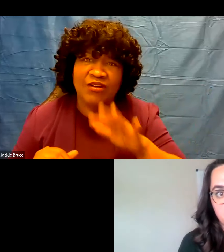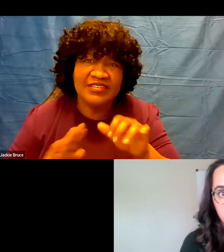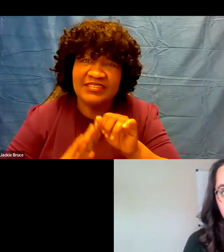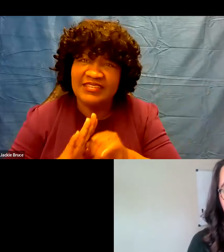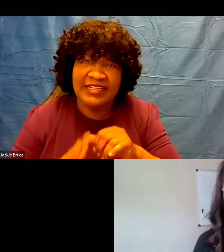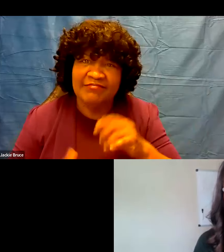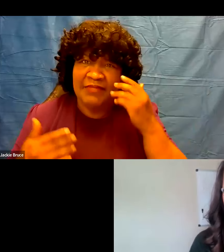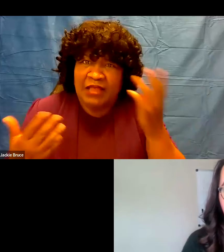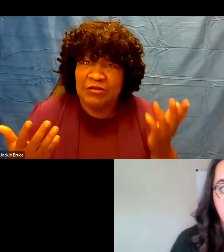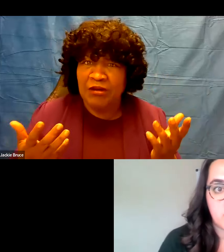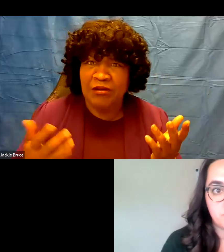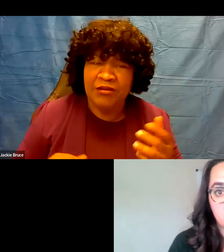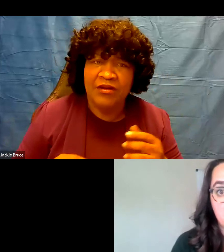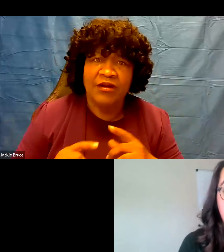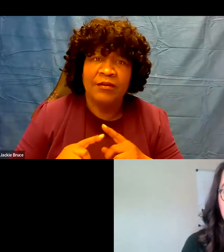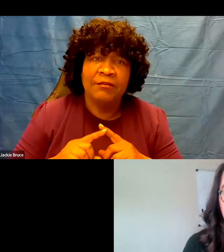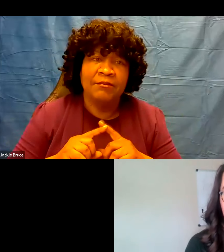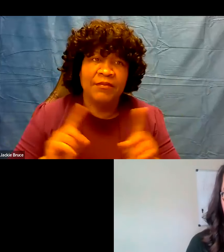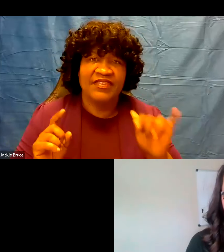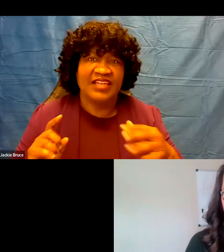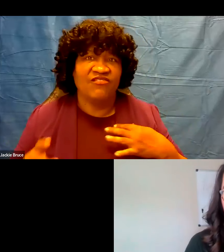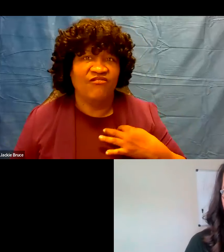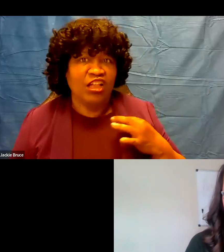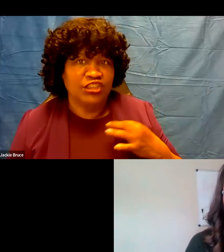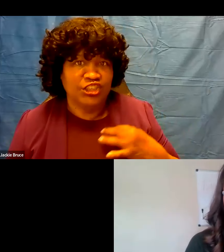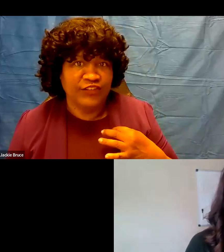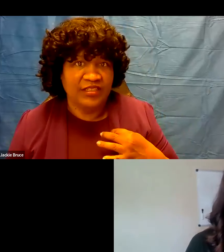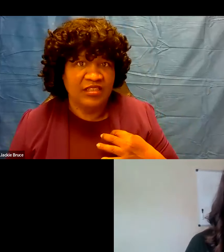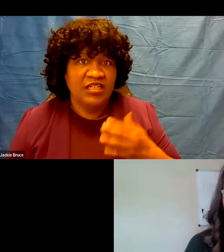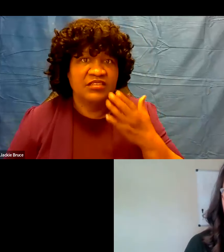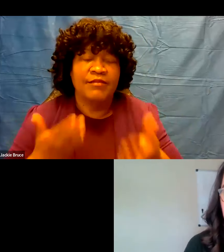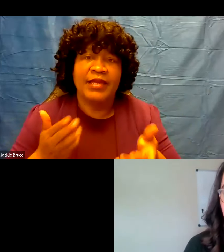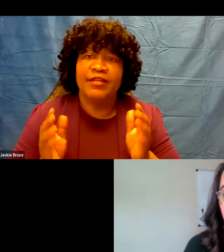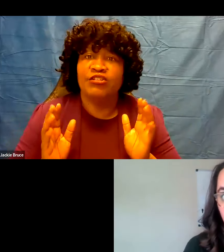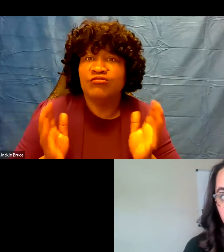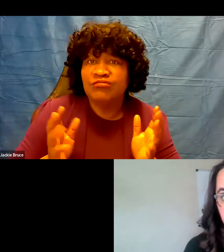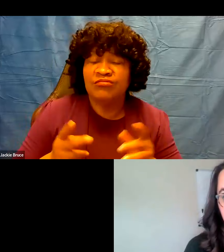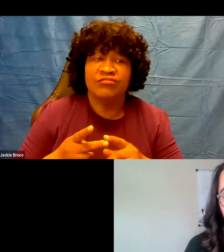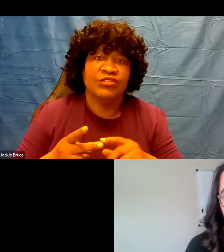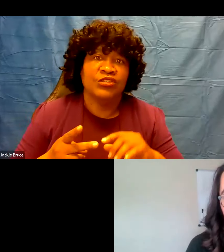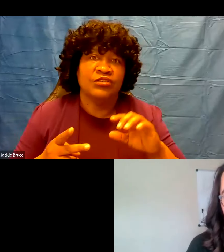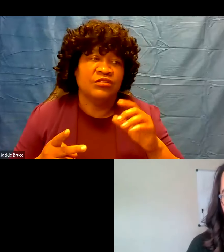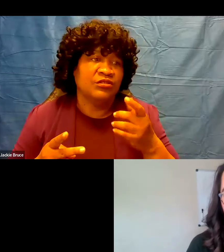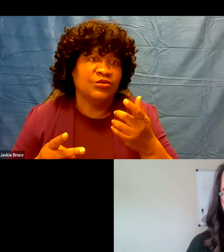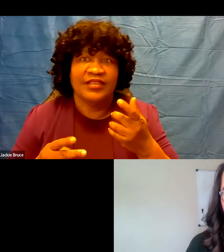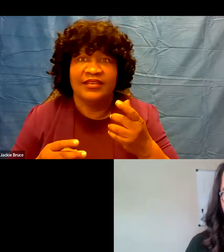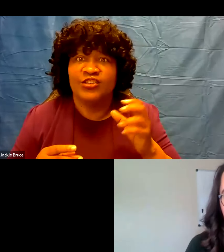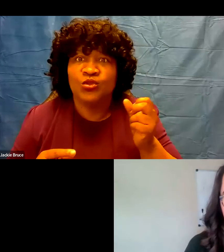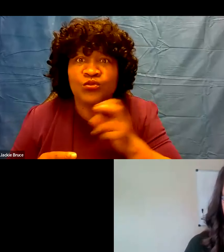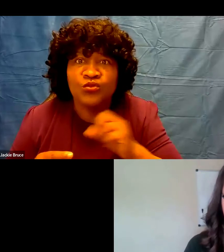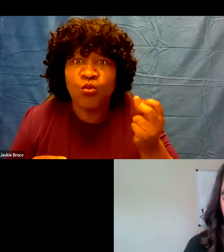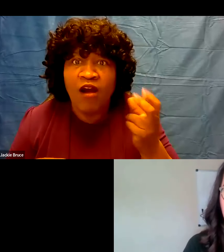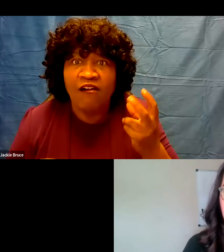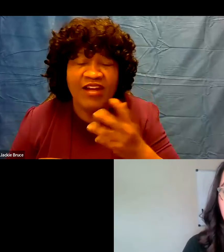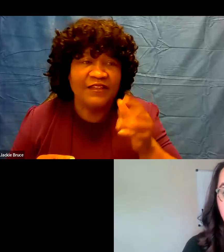I don't know totally, but that's voluntary still, right? So you might be chatting or texting with a 12-year-old and safety planning with them and their parents